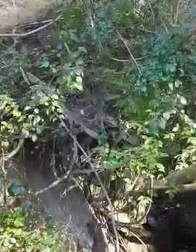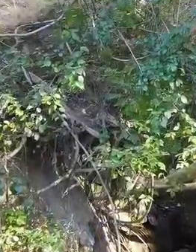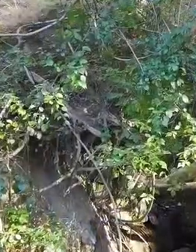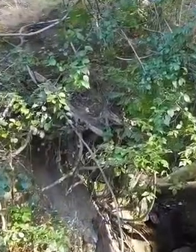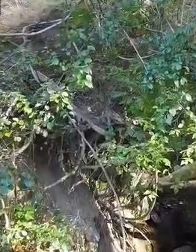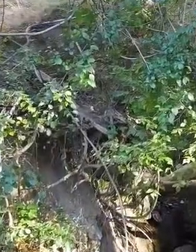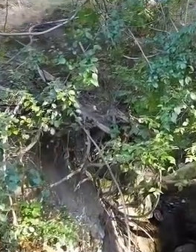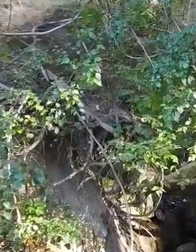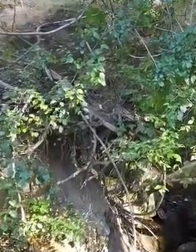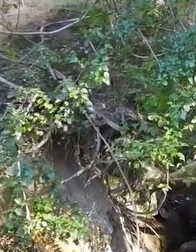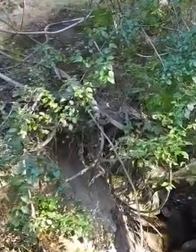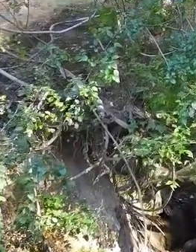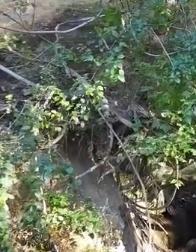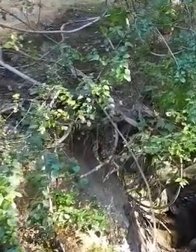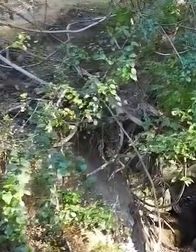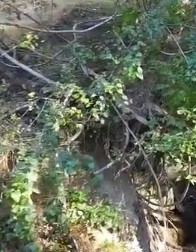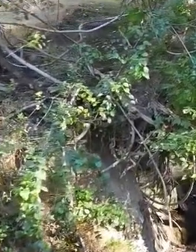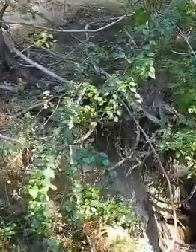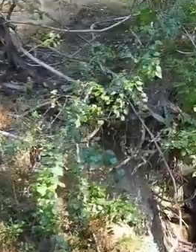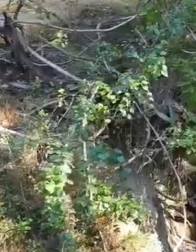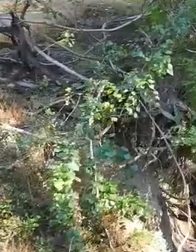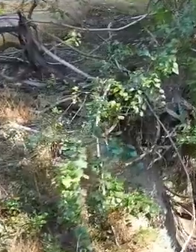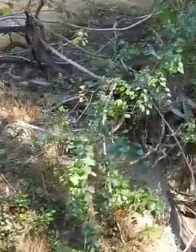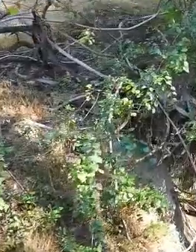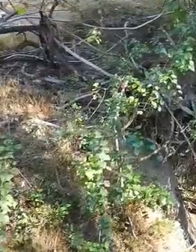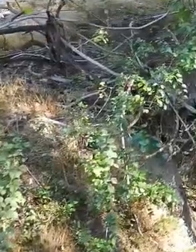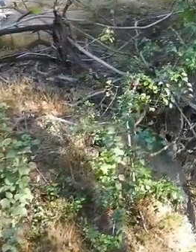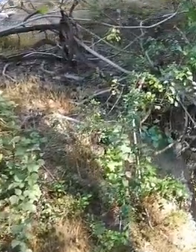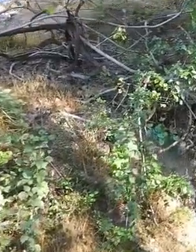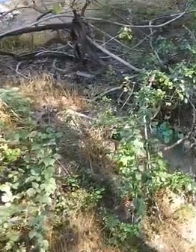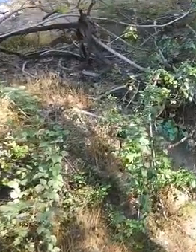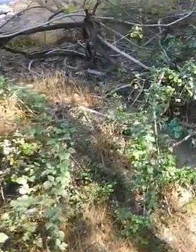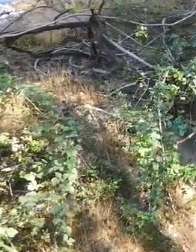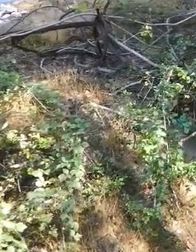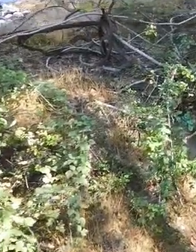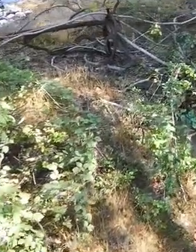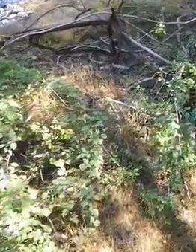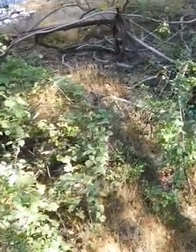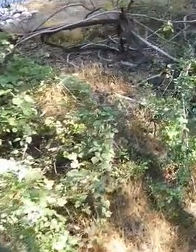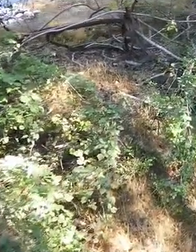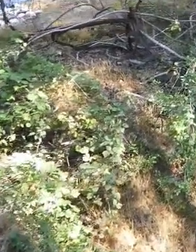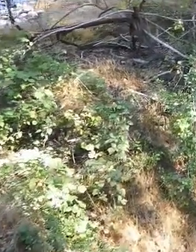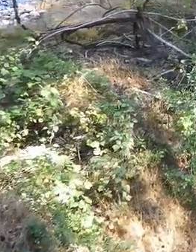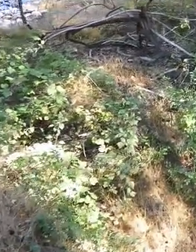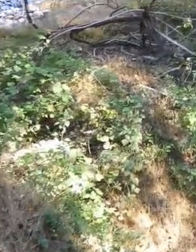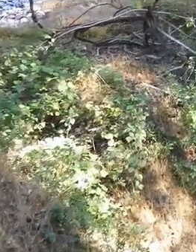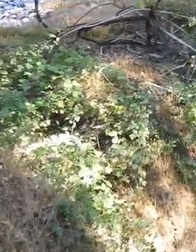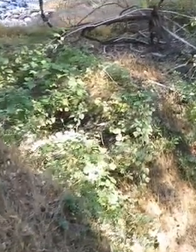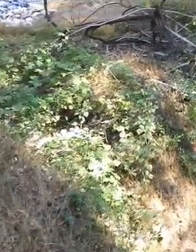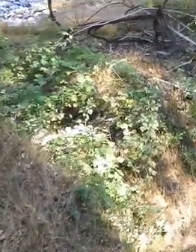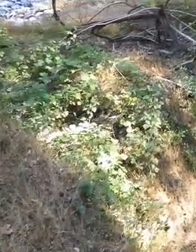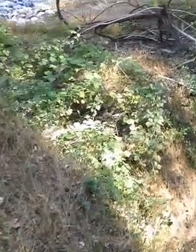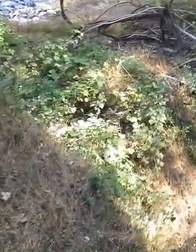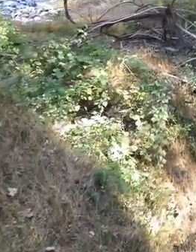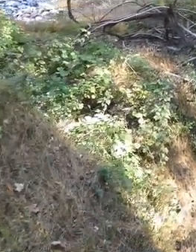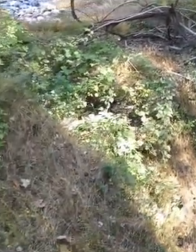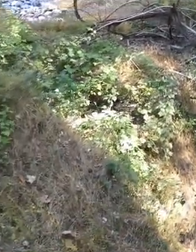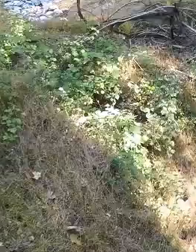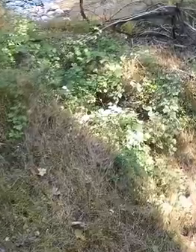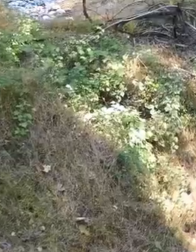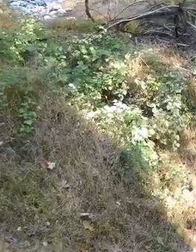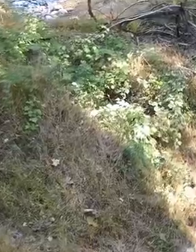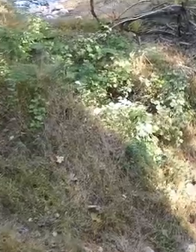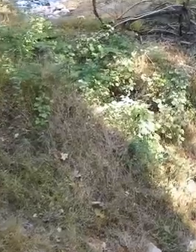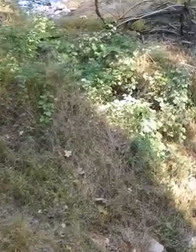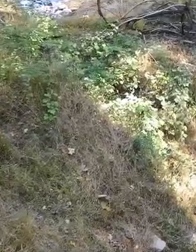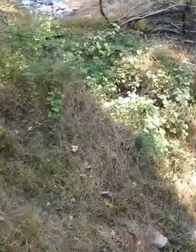This is the second part of a project to upgrade this neglected stream channel. Part one was the slope stabilization and road work